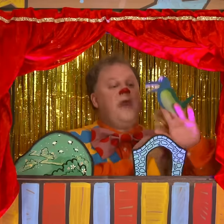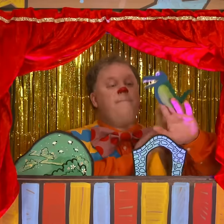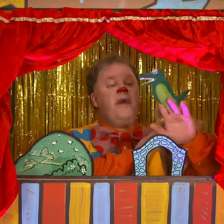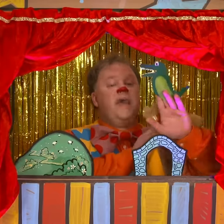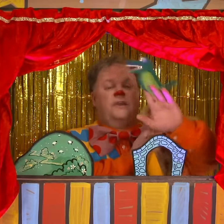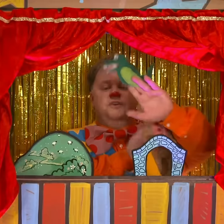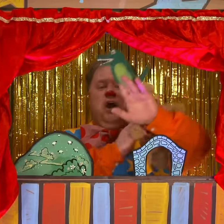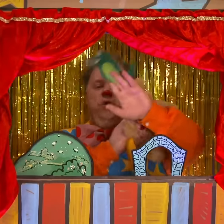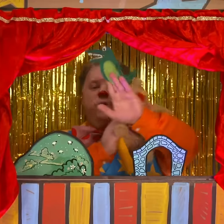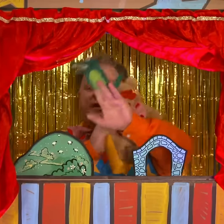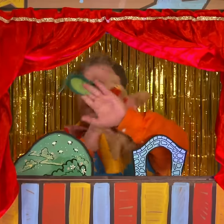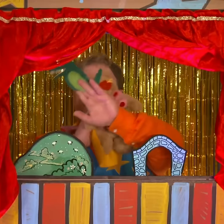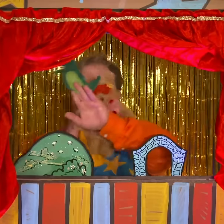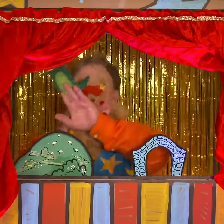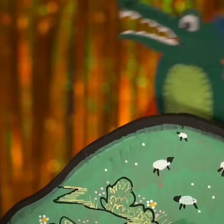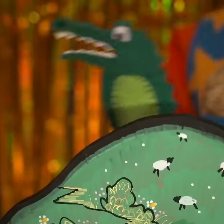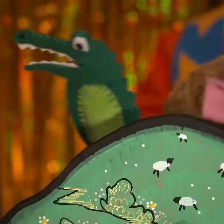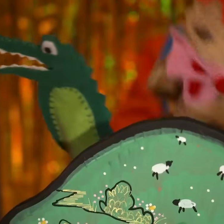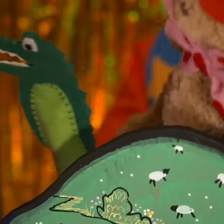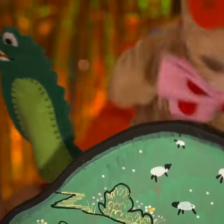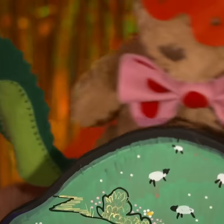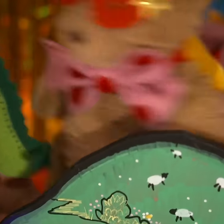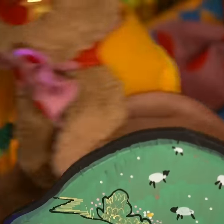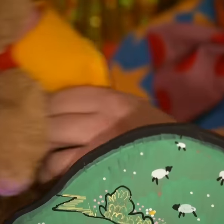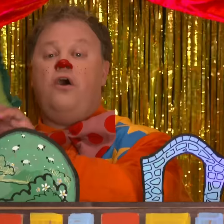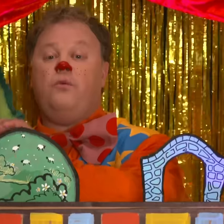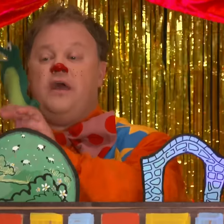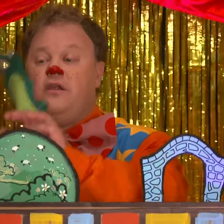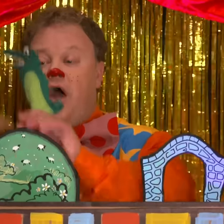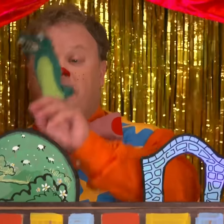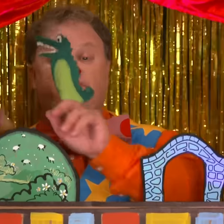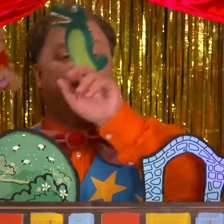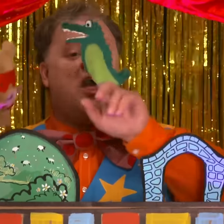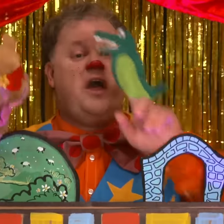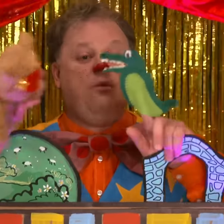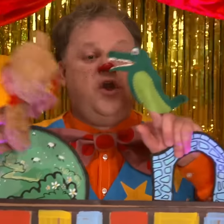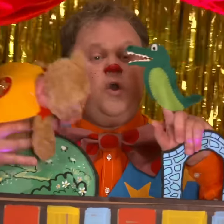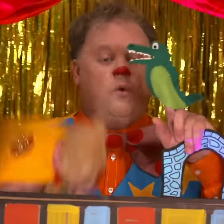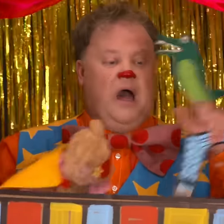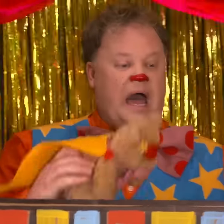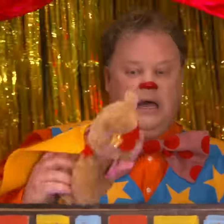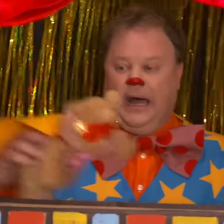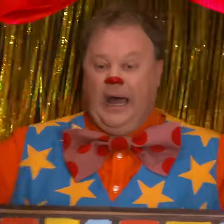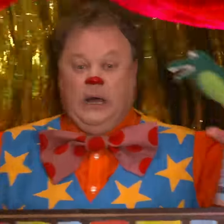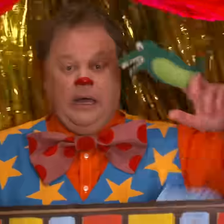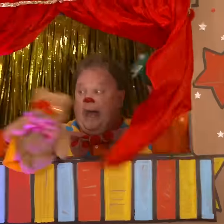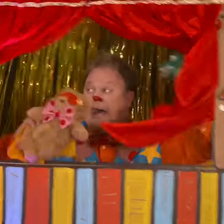Come back! No, never! You'll never catch me! I will! I can fly! Woo! Whoa!